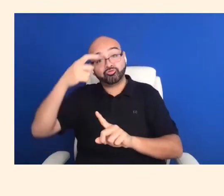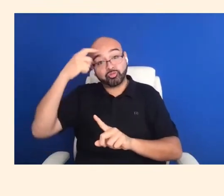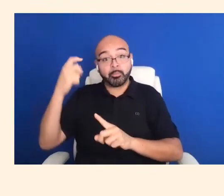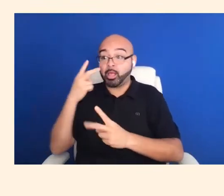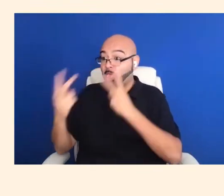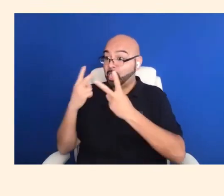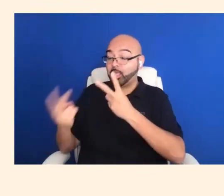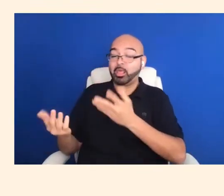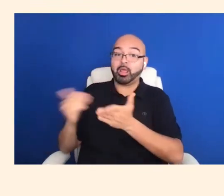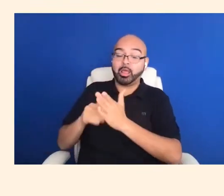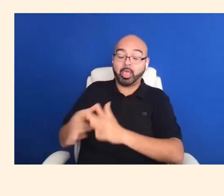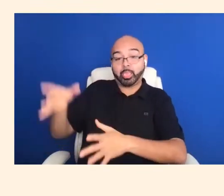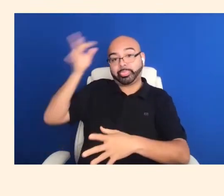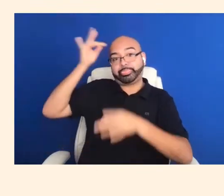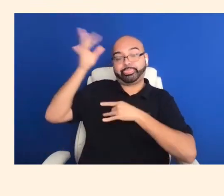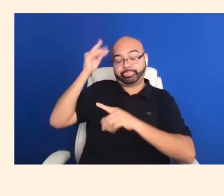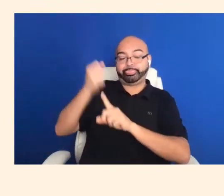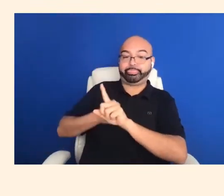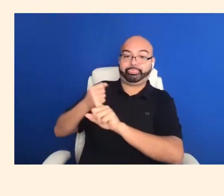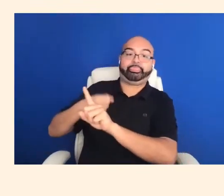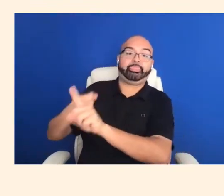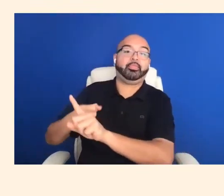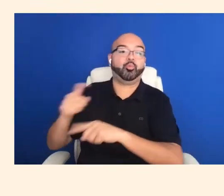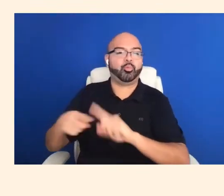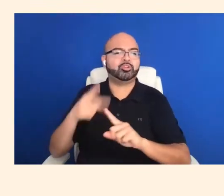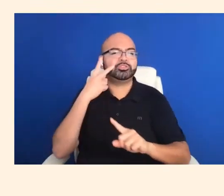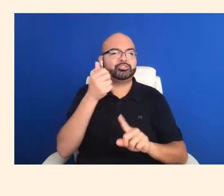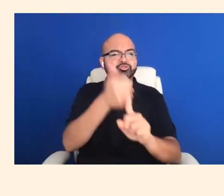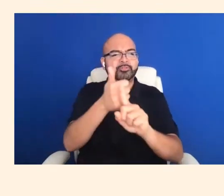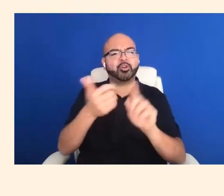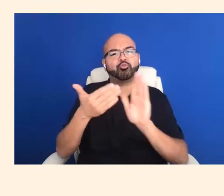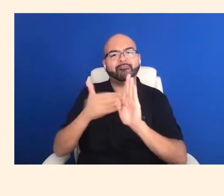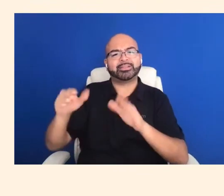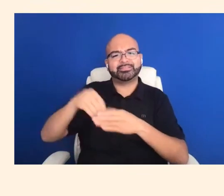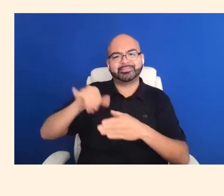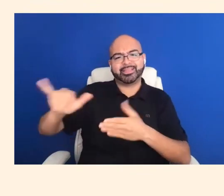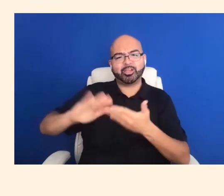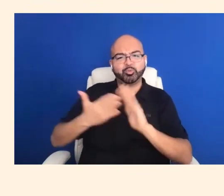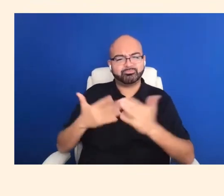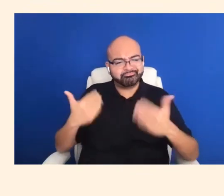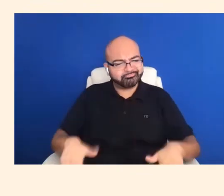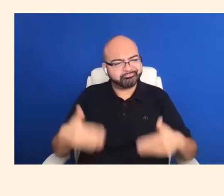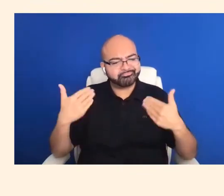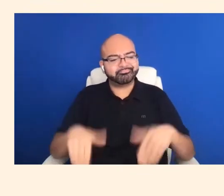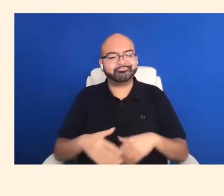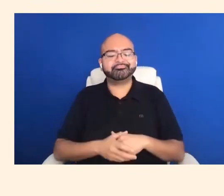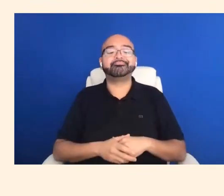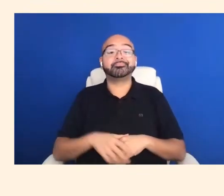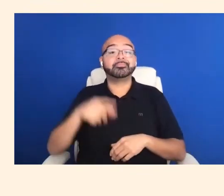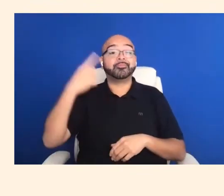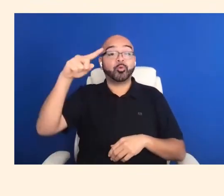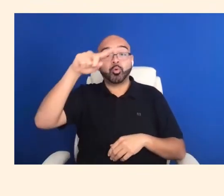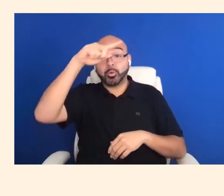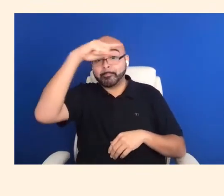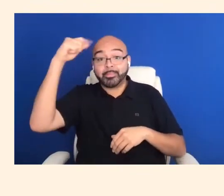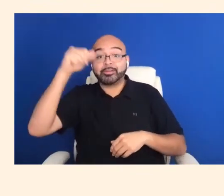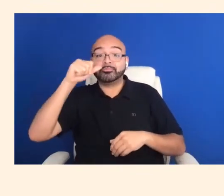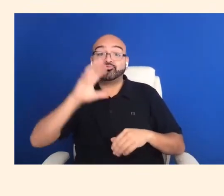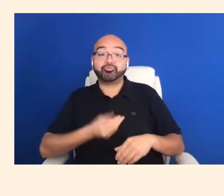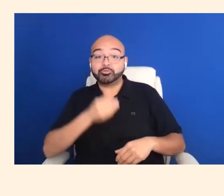seeing yourself reflected in that community. And, for as you mentioned, for a Black trans woman who